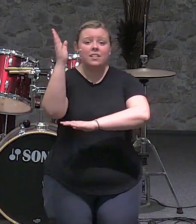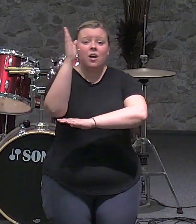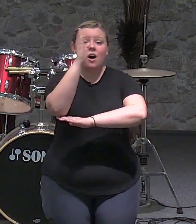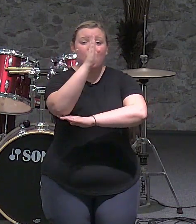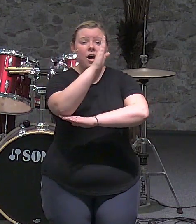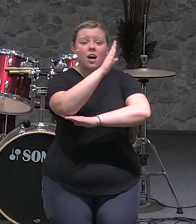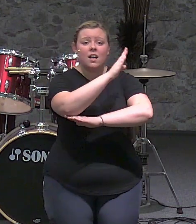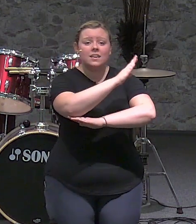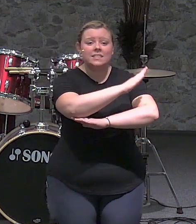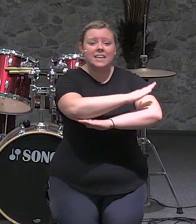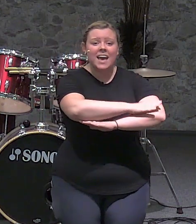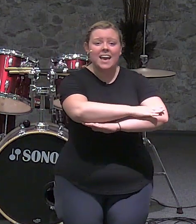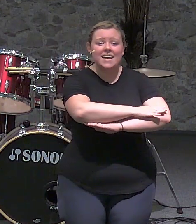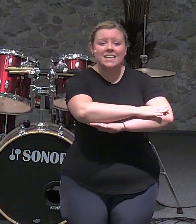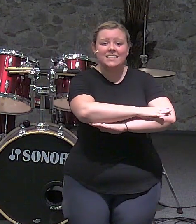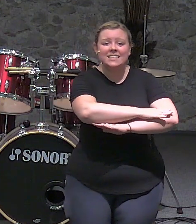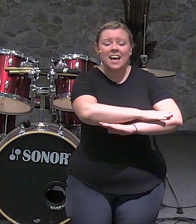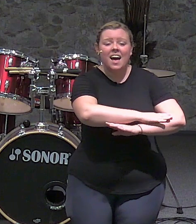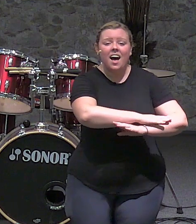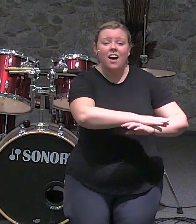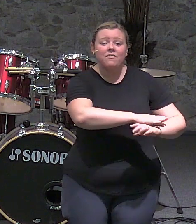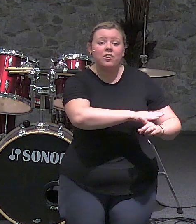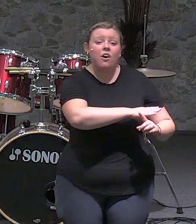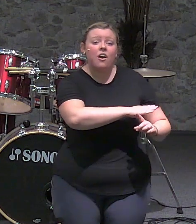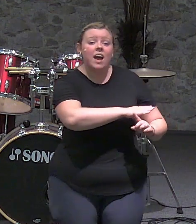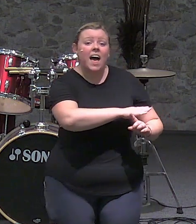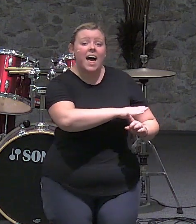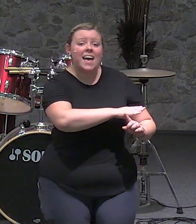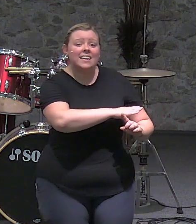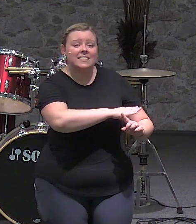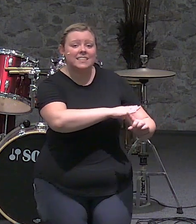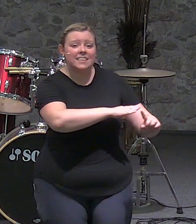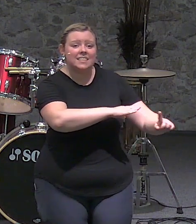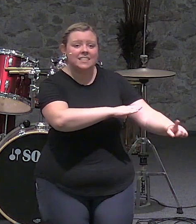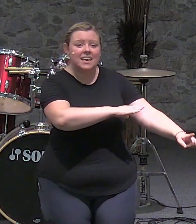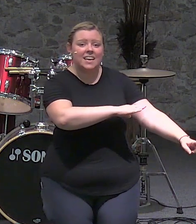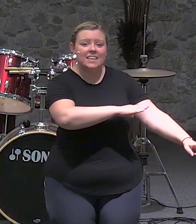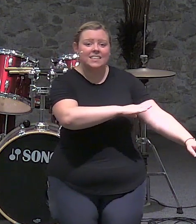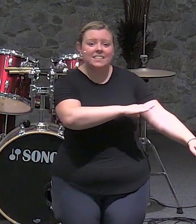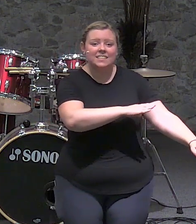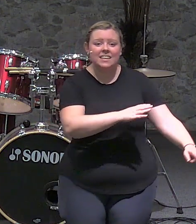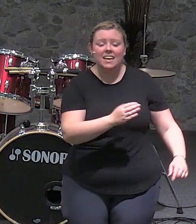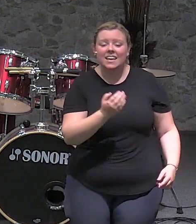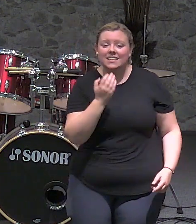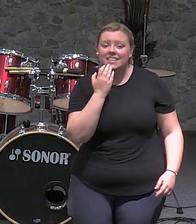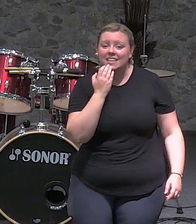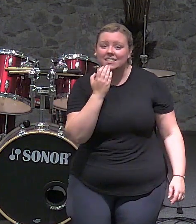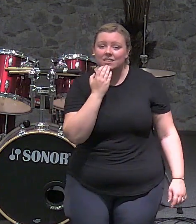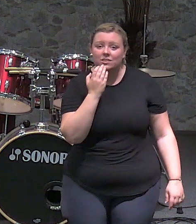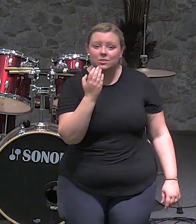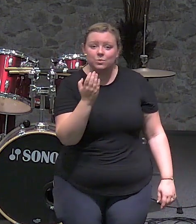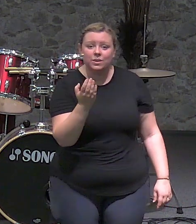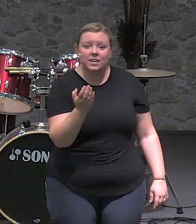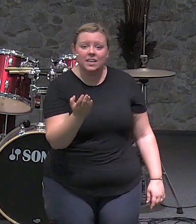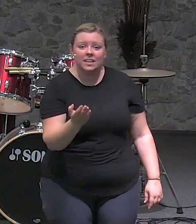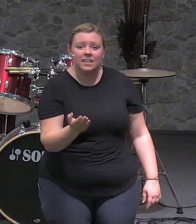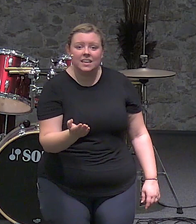the long days of your exodus, taste